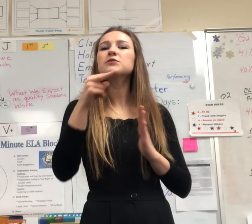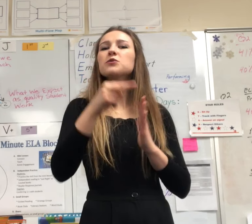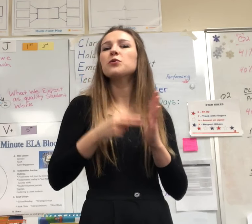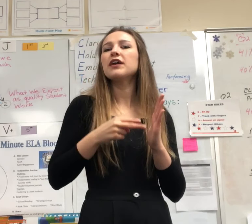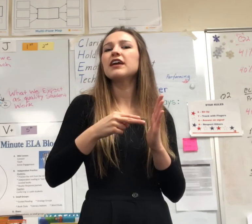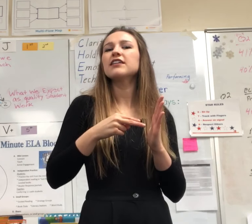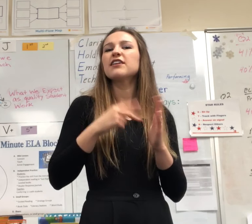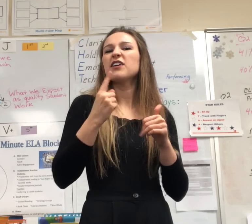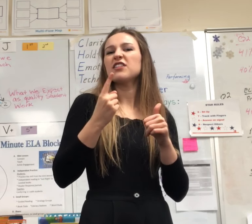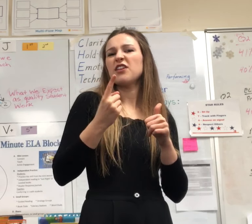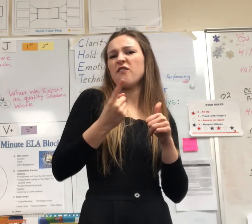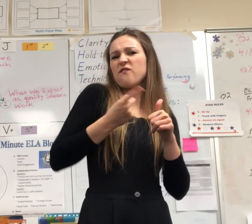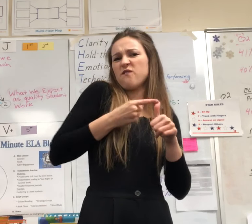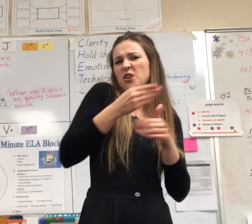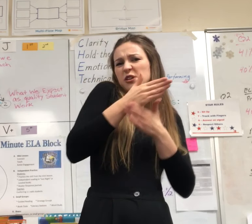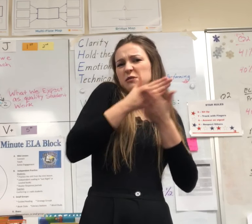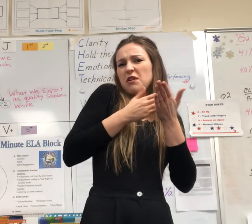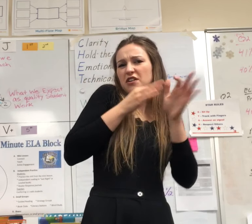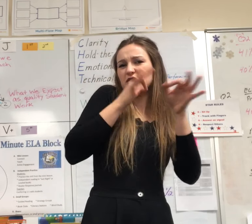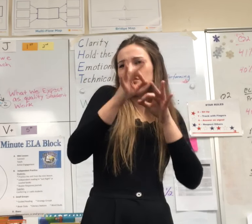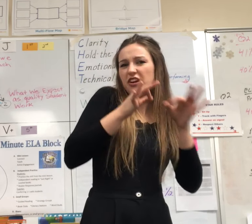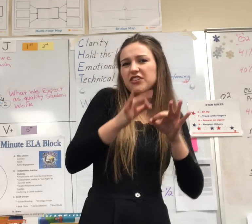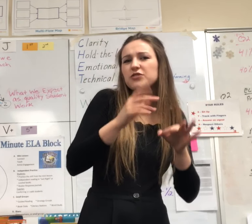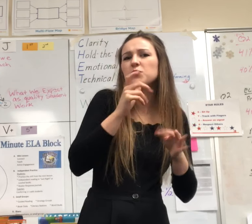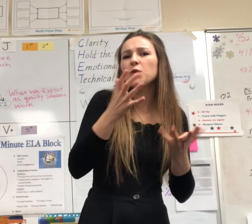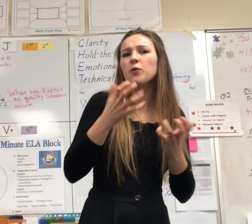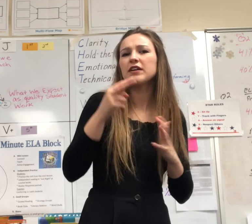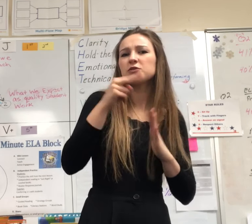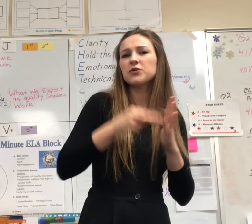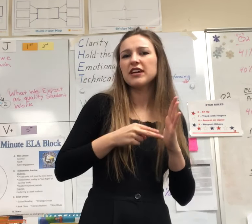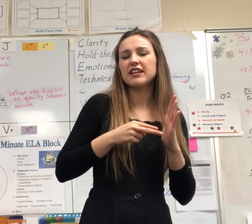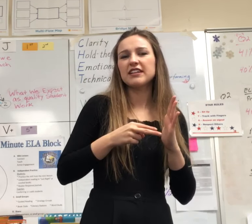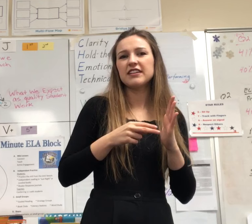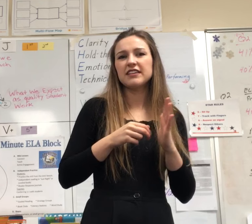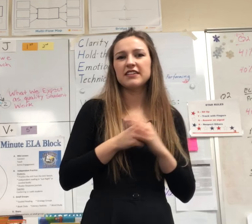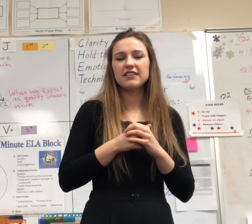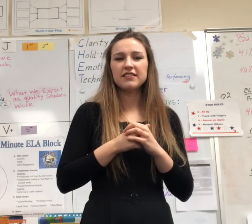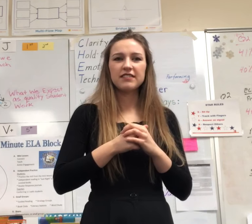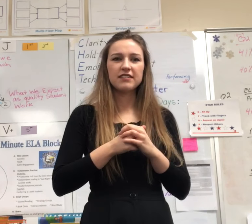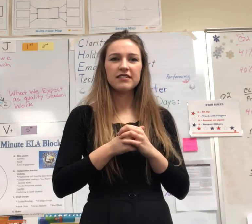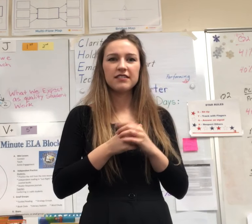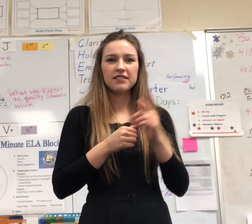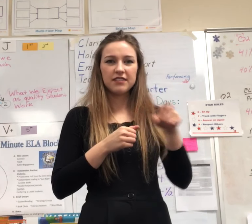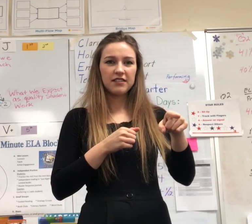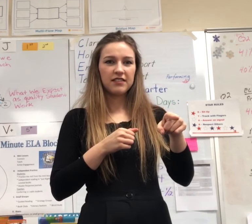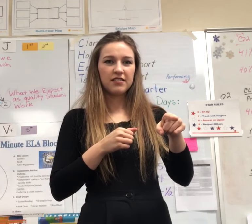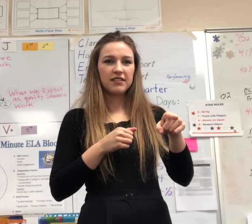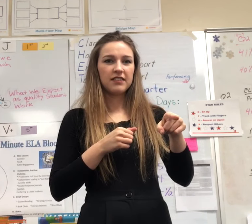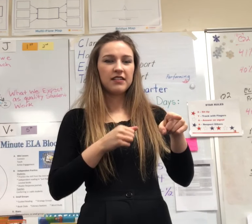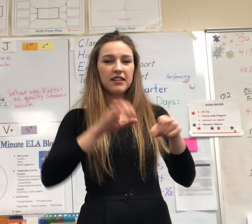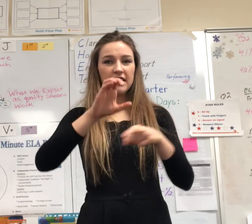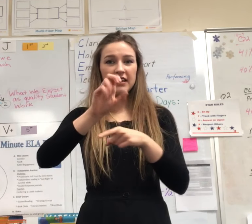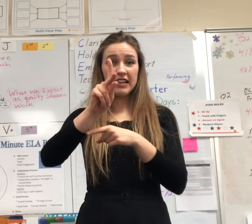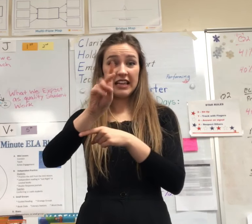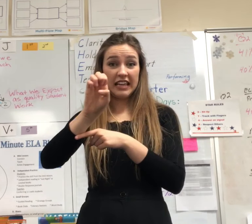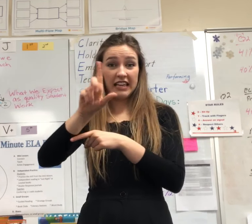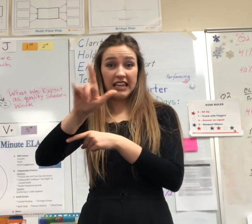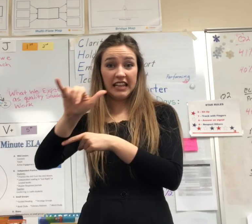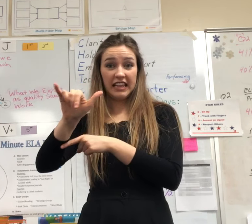the directions? Because the first part we've already kind of have for us. Read the first part of the directions, Keely.